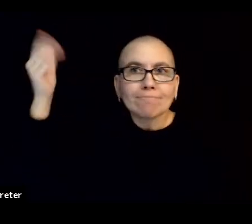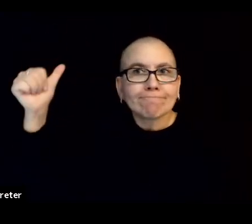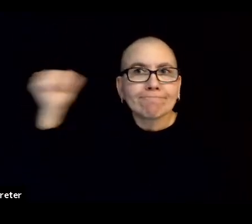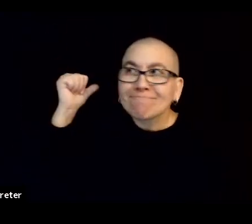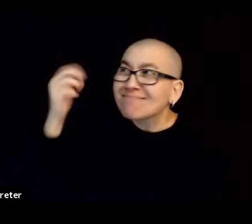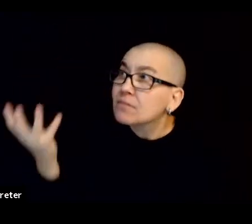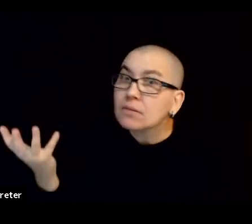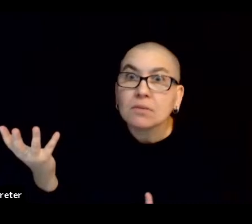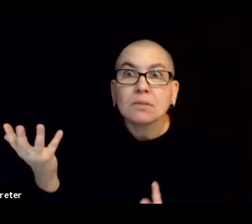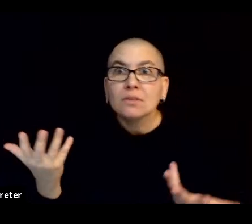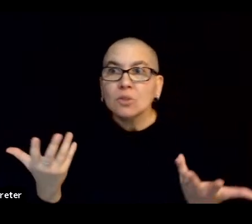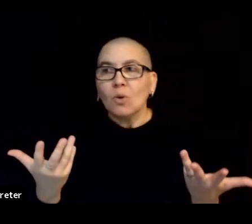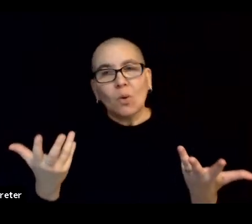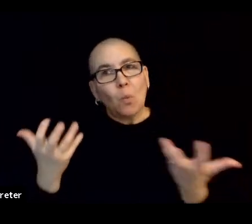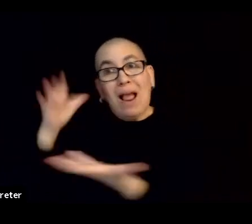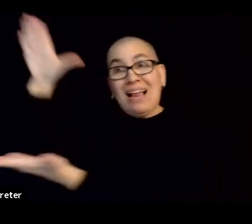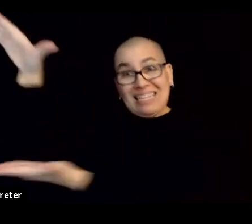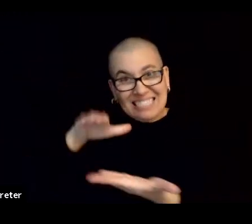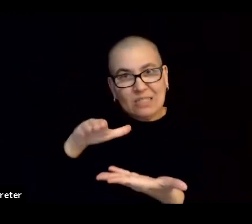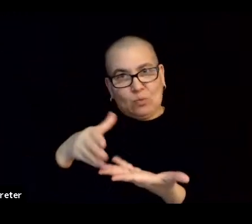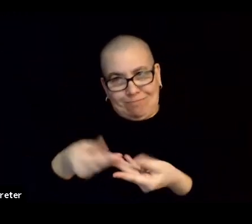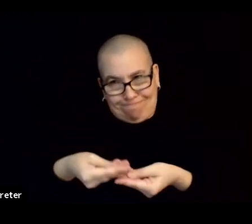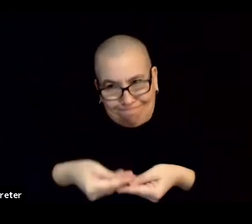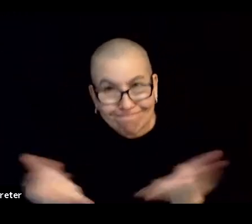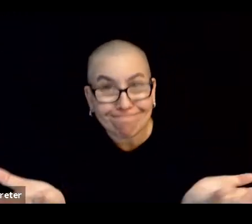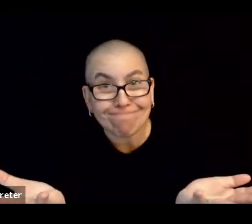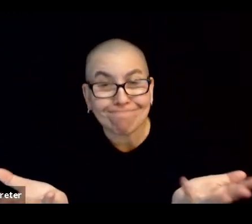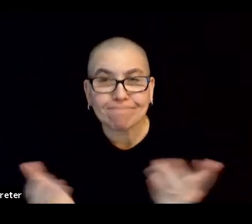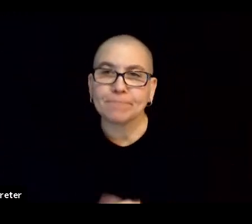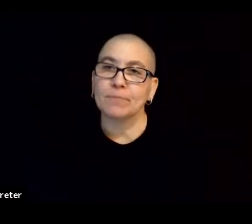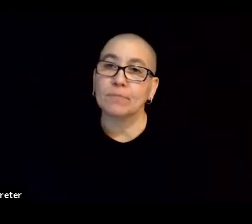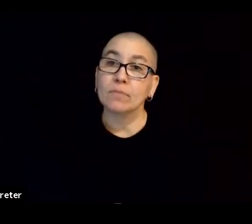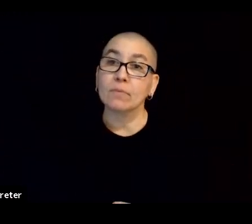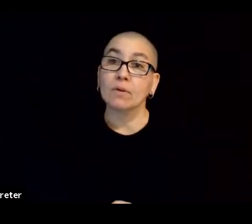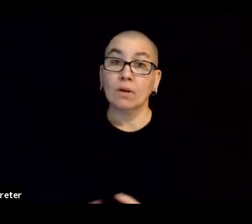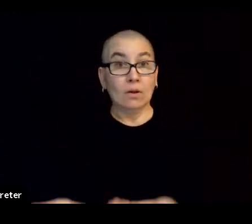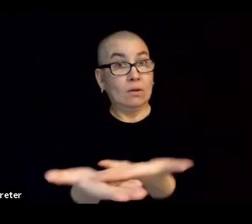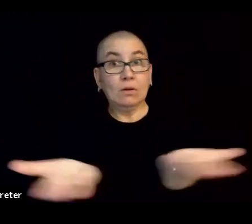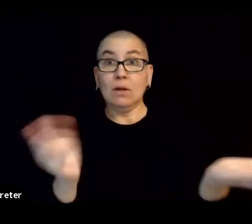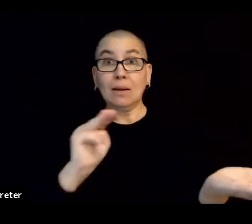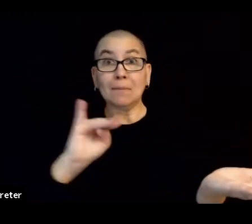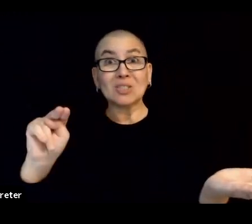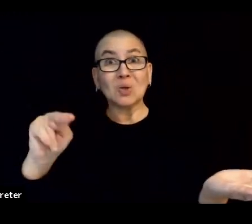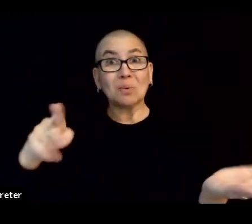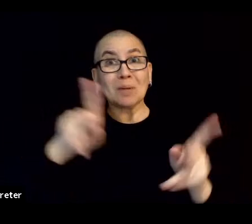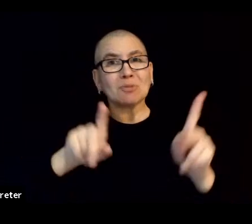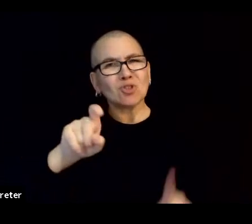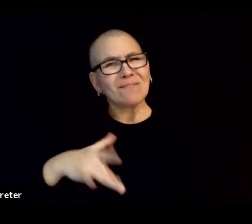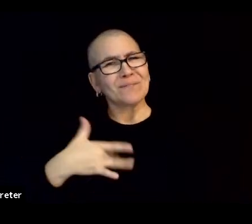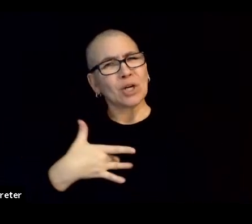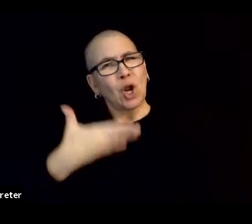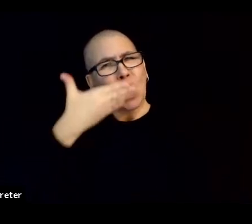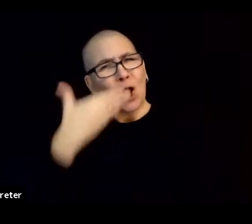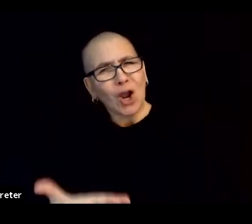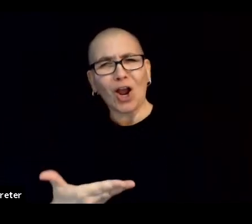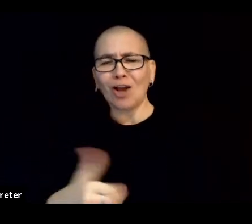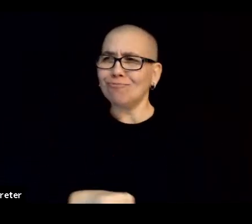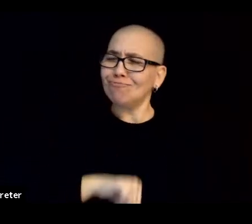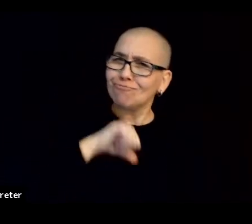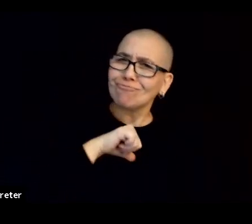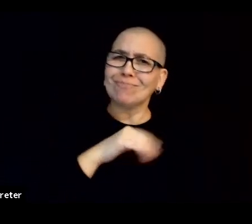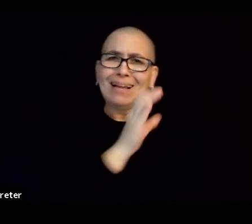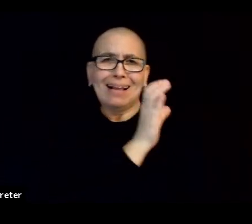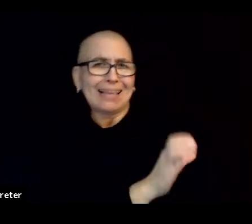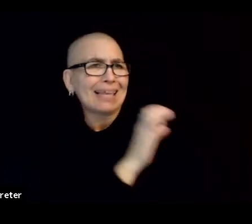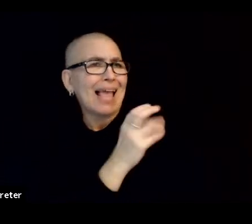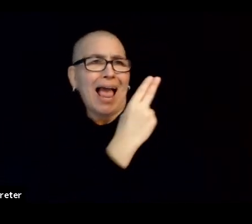systems. One thing Minnesotans should feel good about, our clinics and our healthcare systems across the state of Minnesota have what it